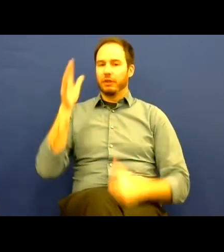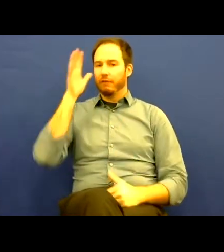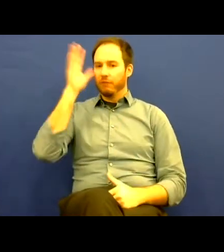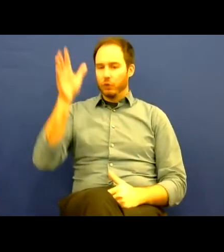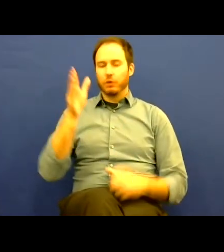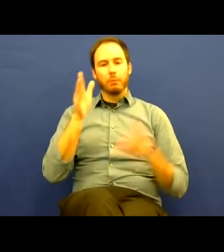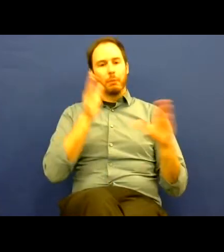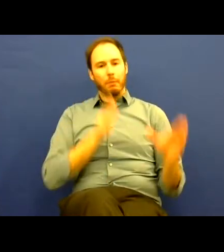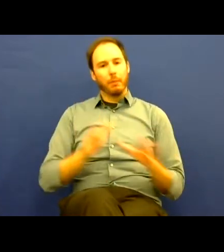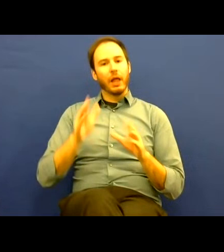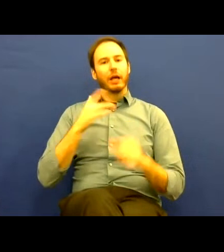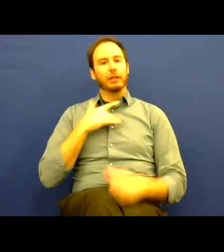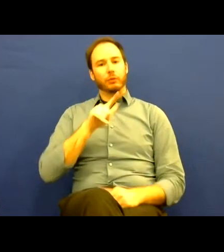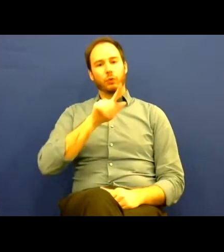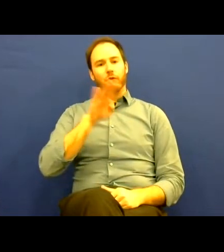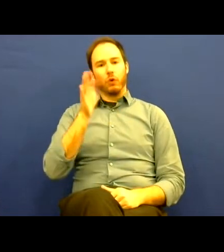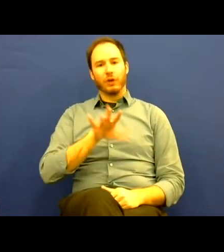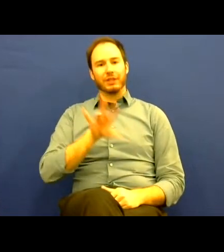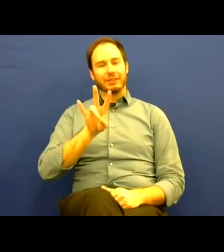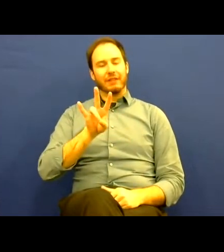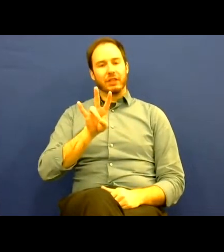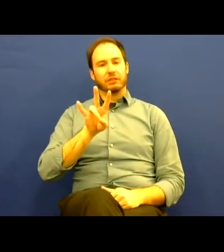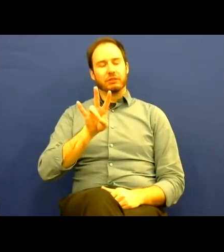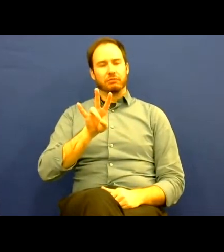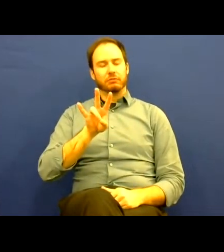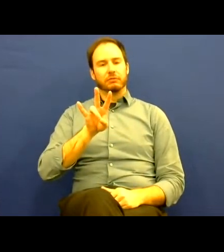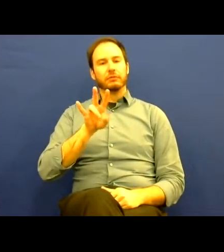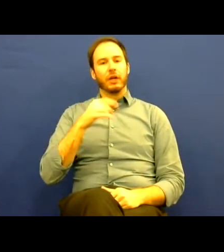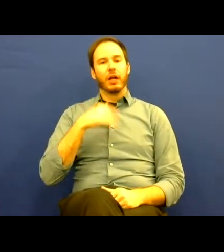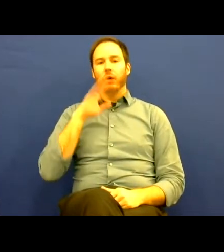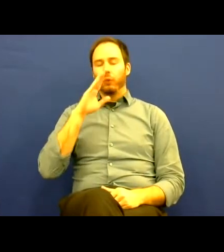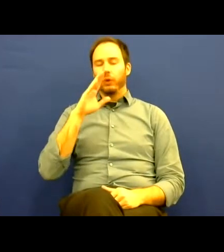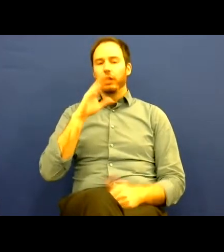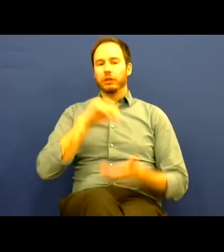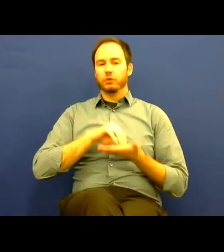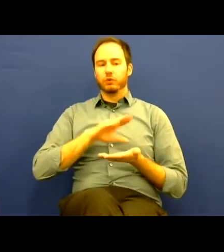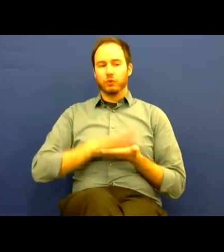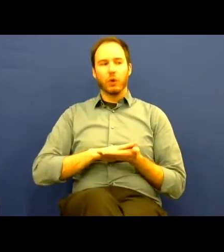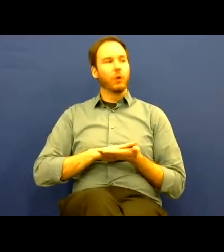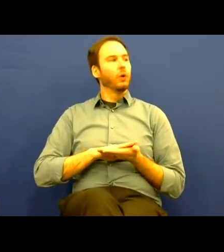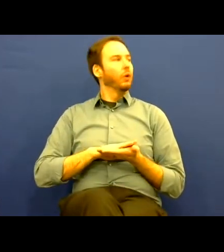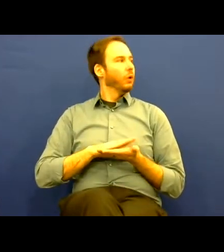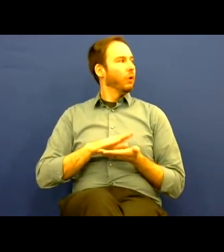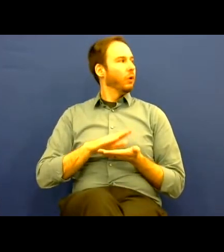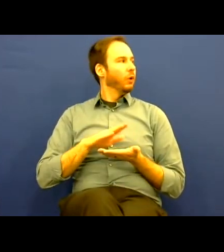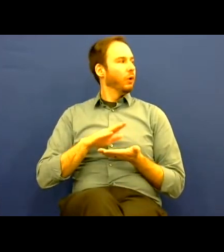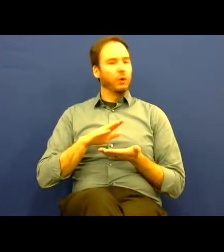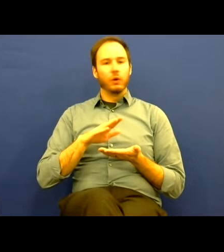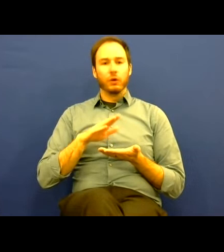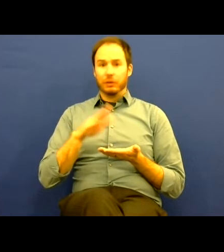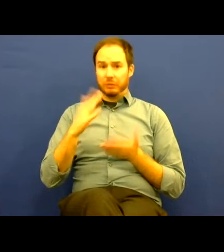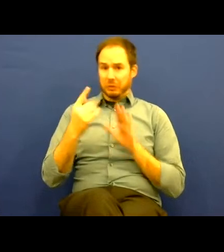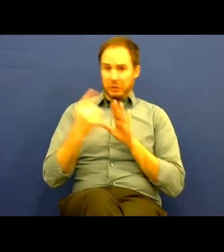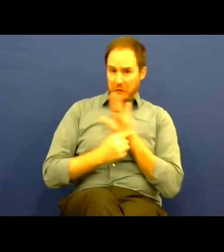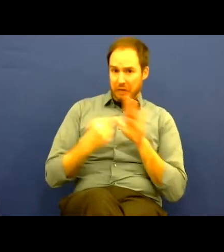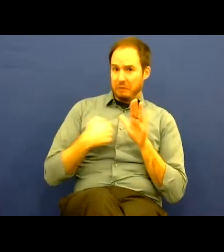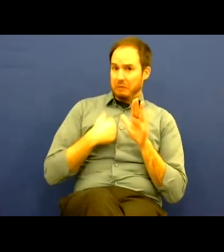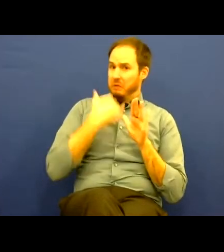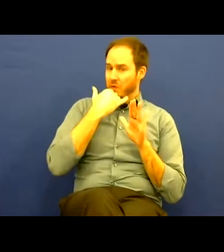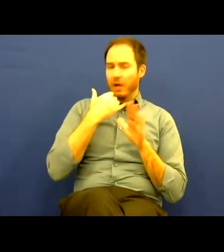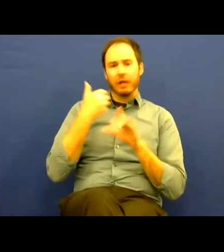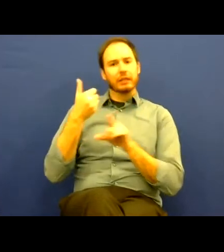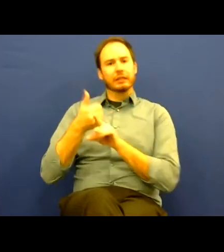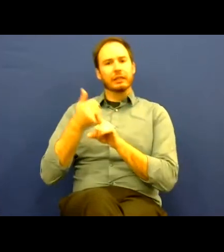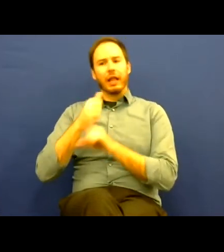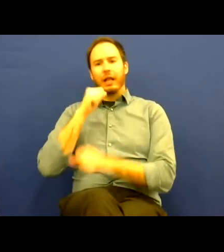hours of operation are 24 hours a day, 7 days a week. I will note that and you guys can correct me if I'm wrong, it's not